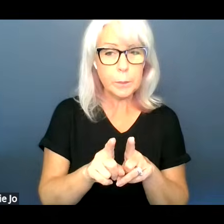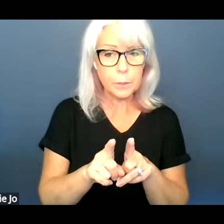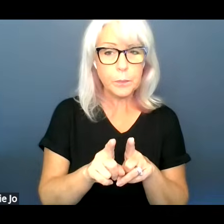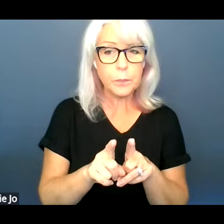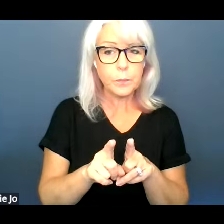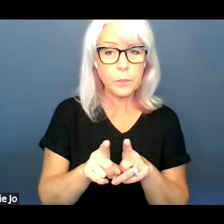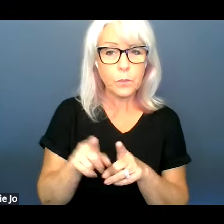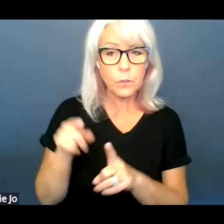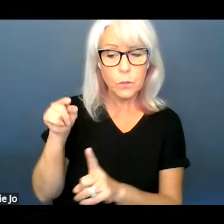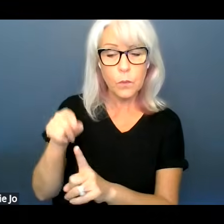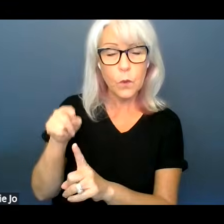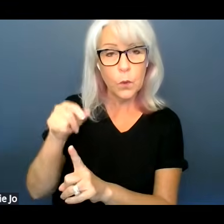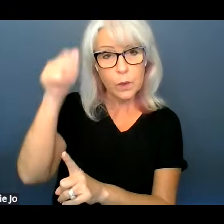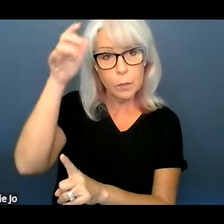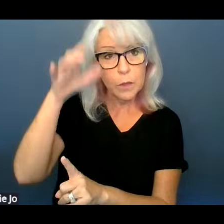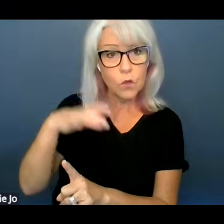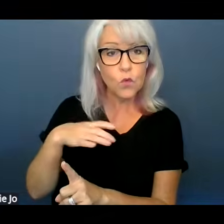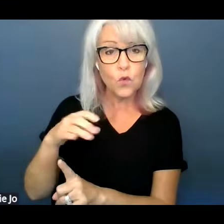Gordon because